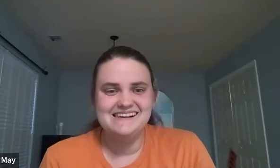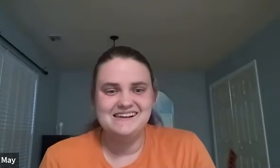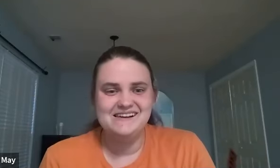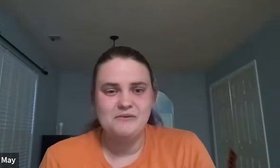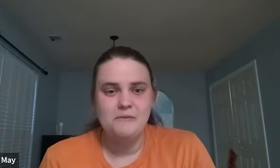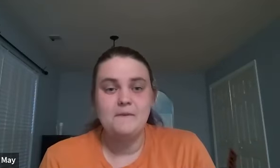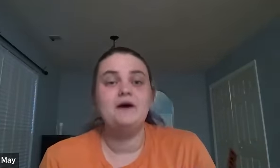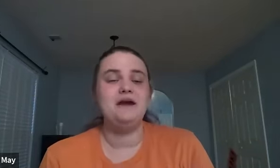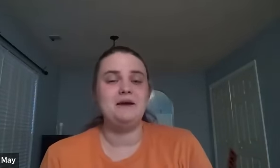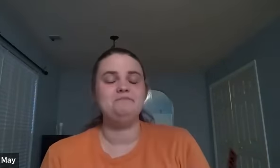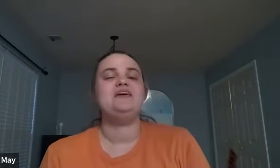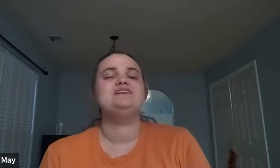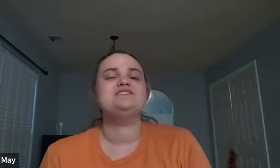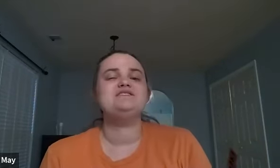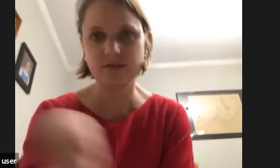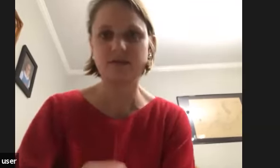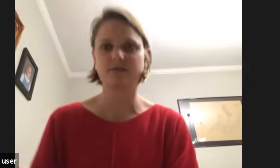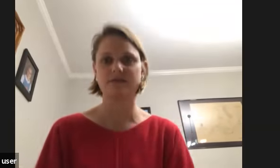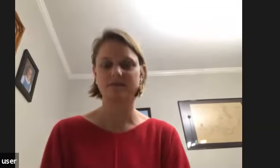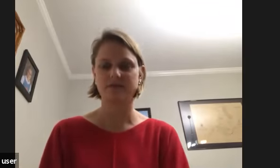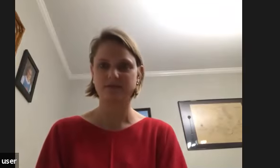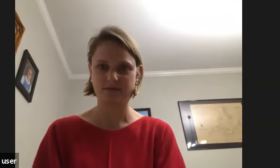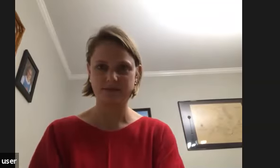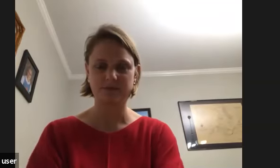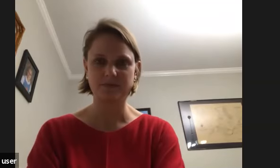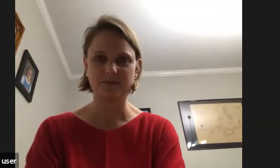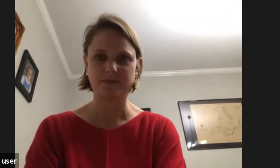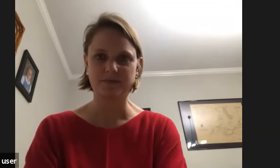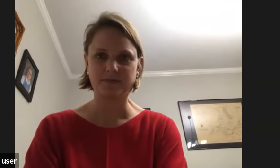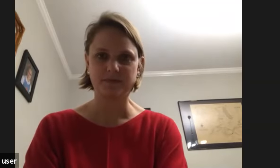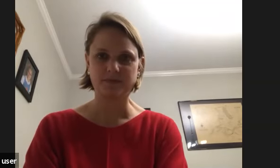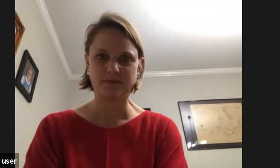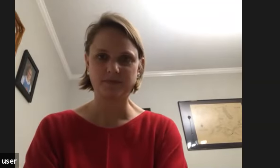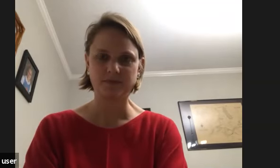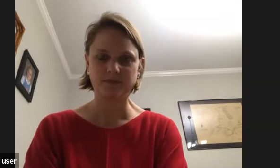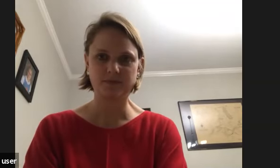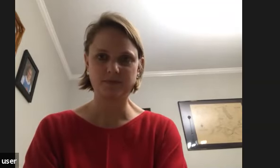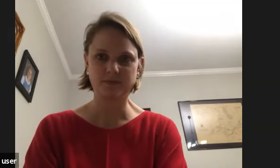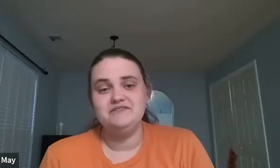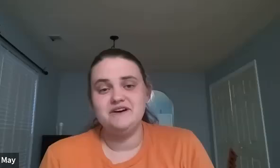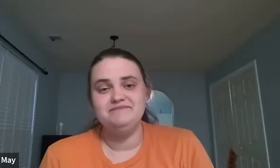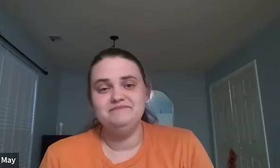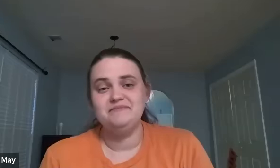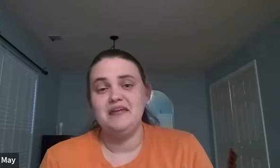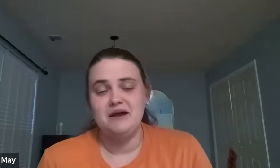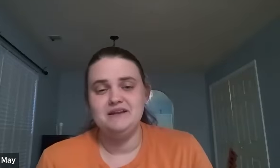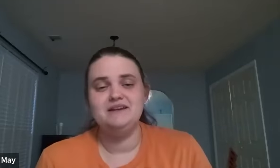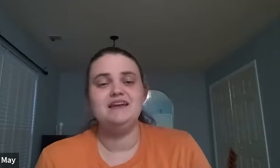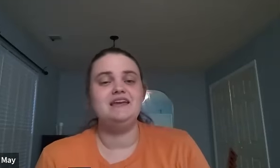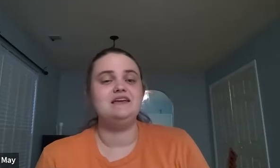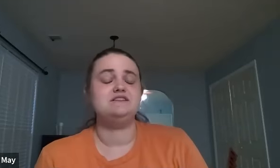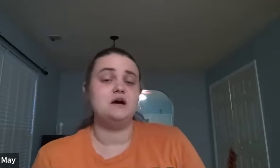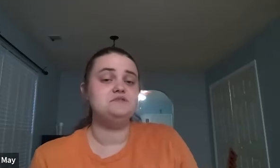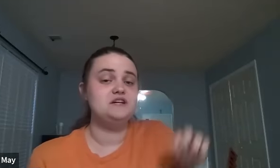downstairs. Okay, so the way for upstairs and downstairs is, it's actually really fun, in my opinion, is upstairs